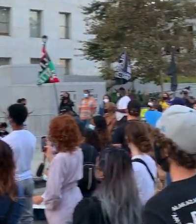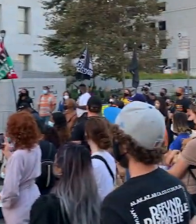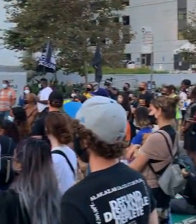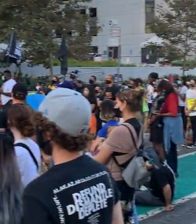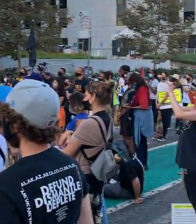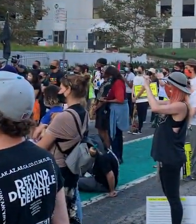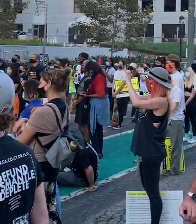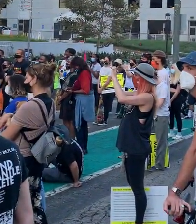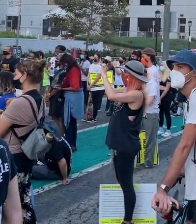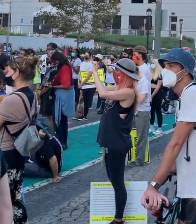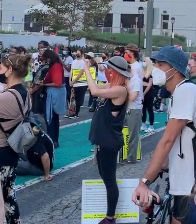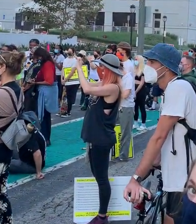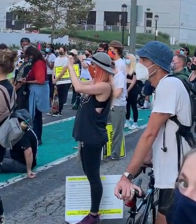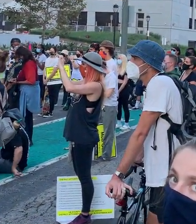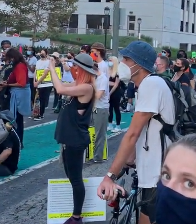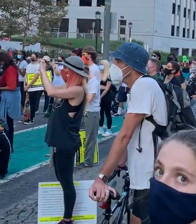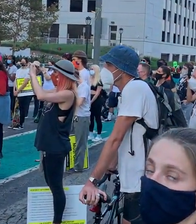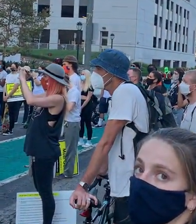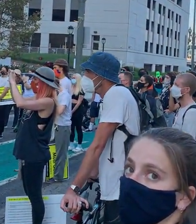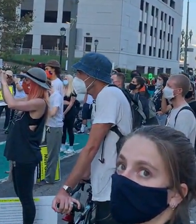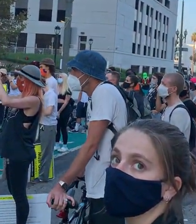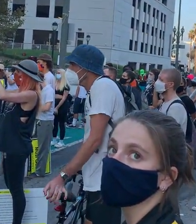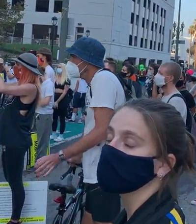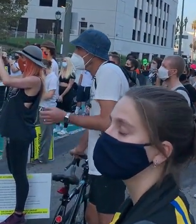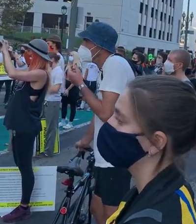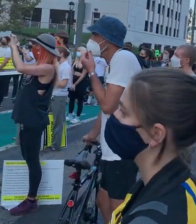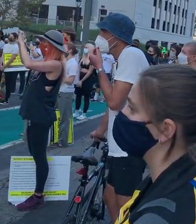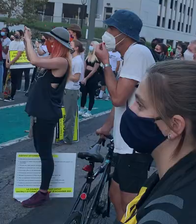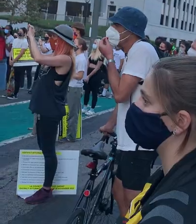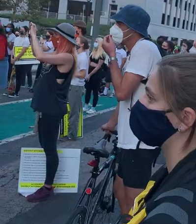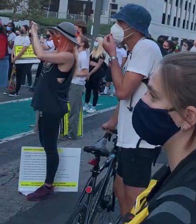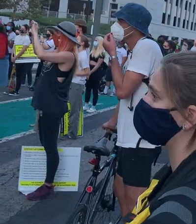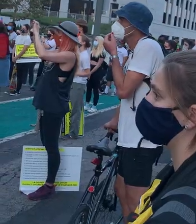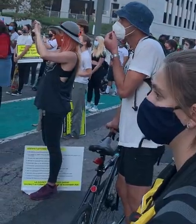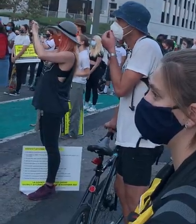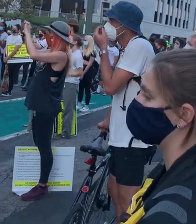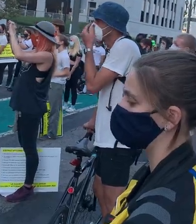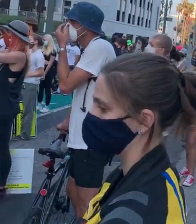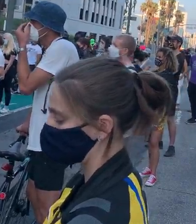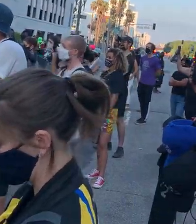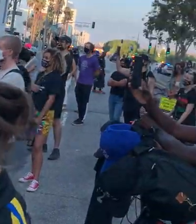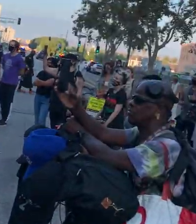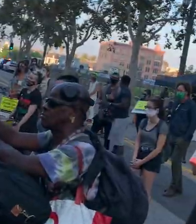There is not going to be another stimulus check